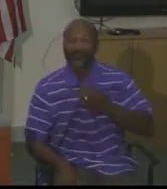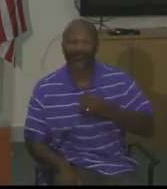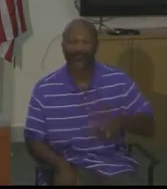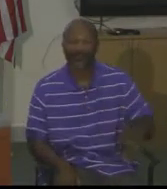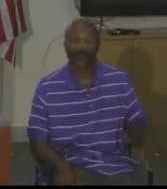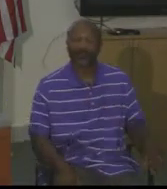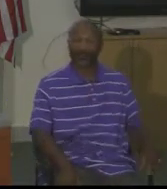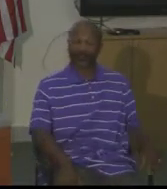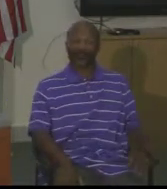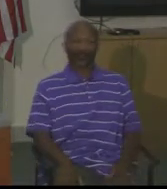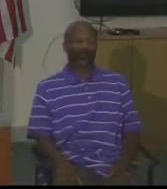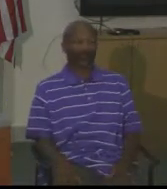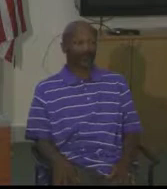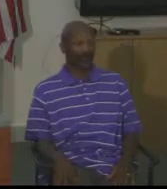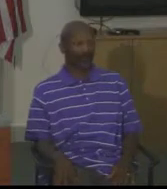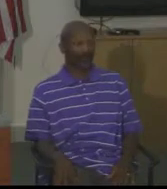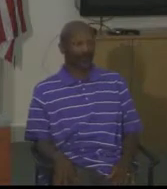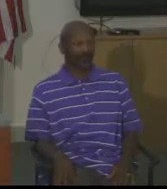Okay.